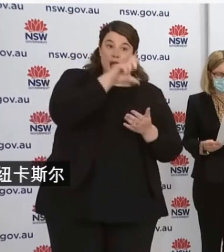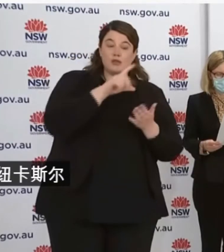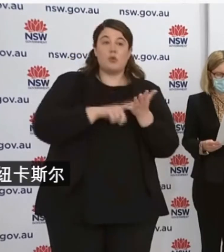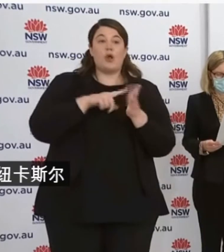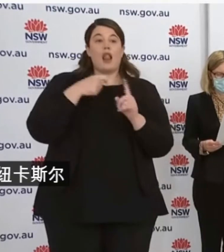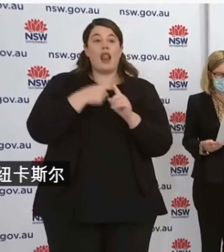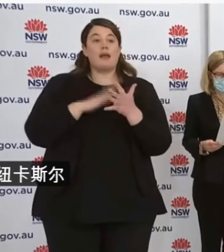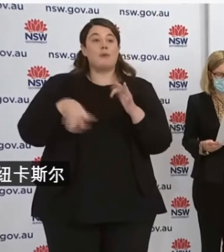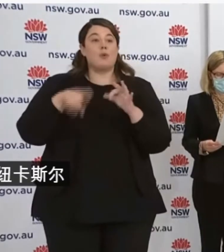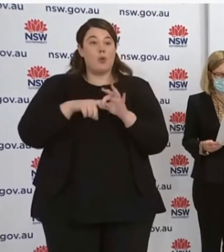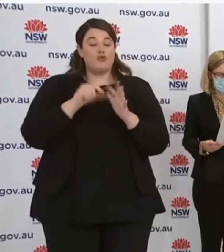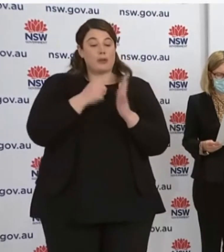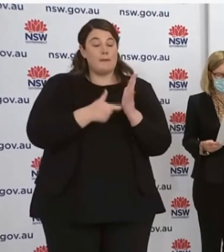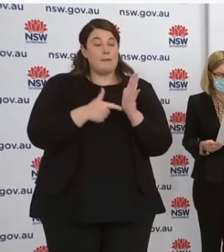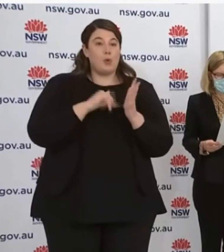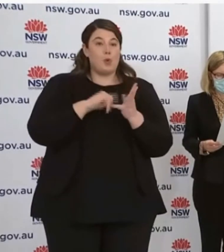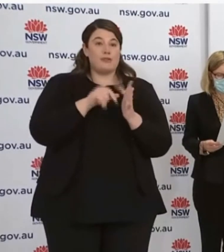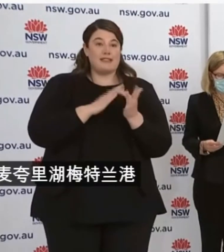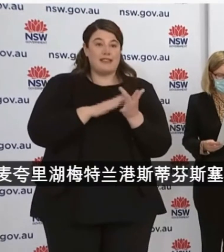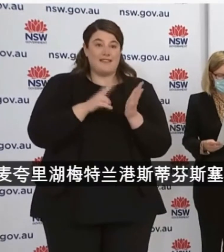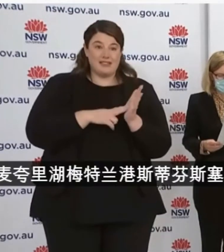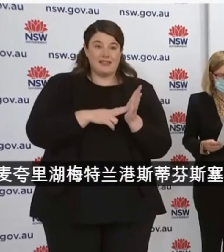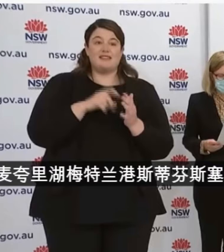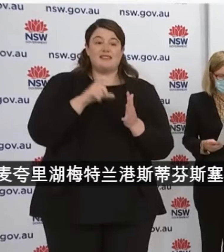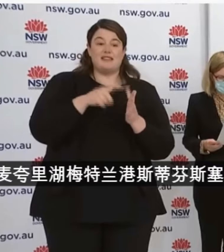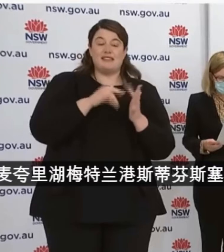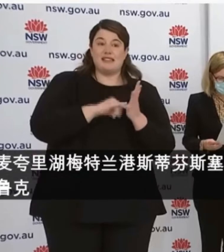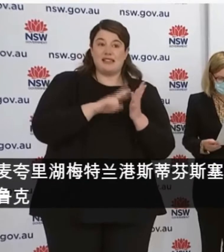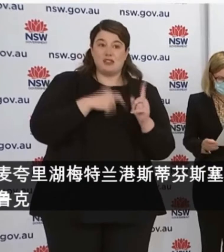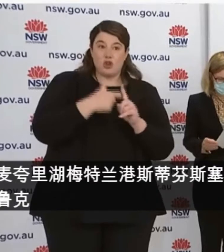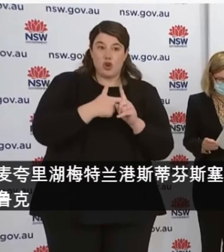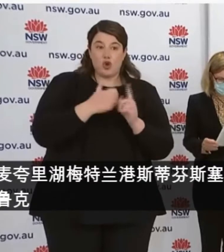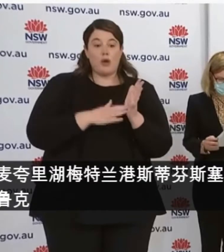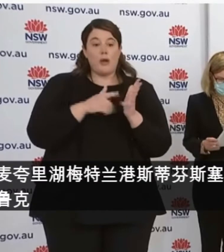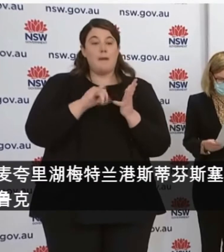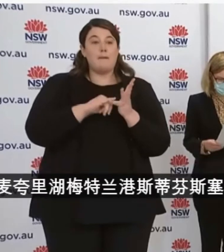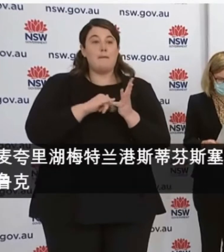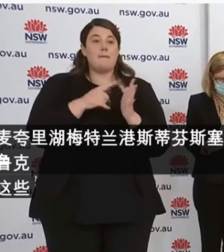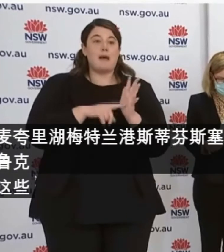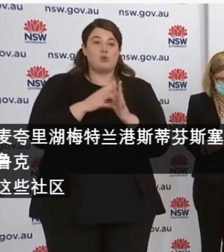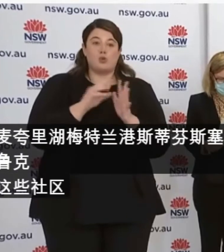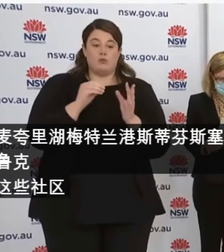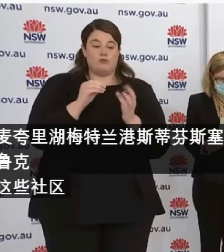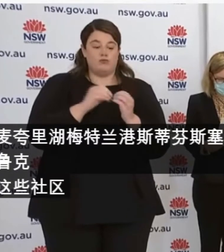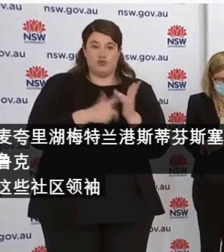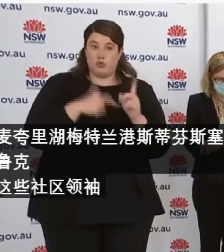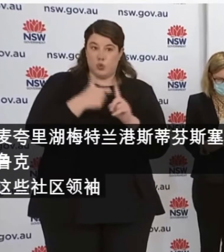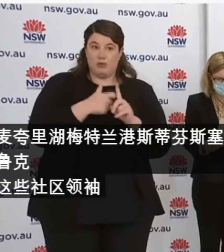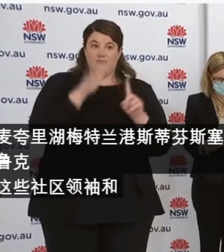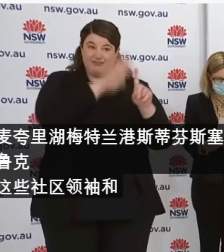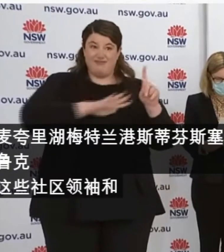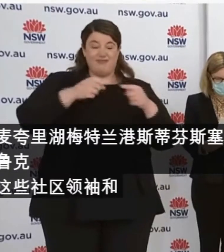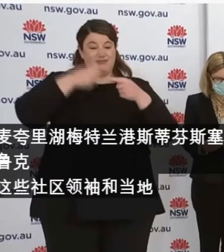Macquarie, Maitland, Port Stephens, Cessnock, Dungog, Singleton and Muswellbrook. These community leaders